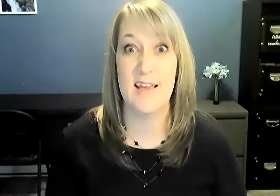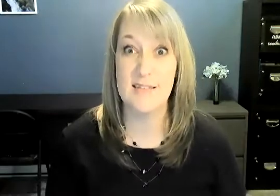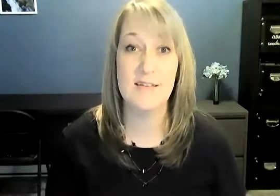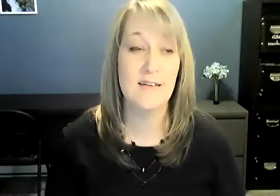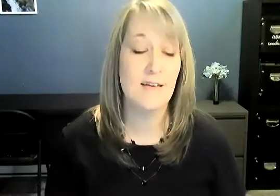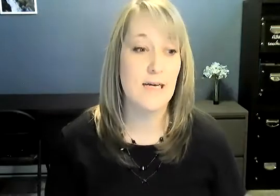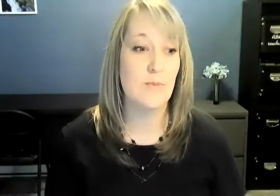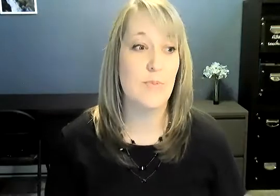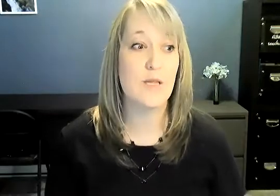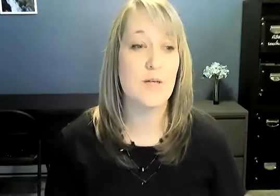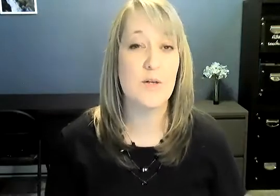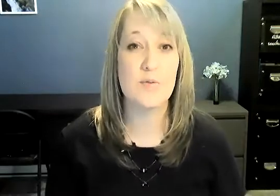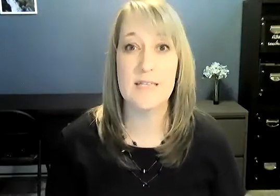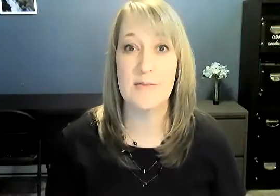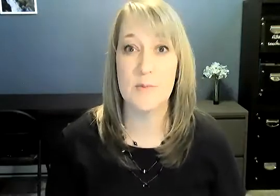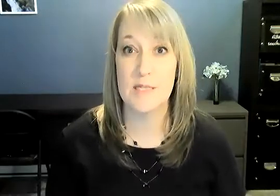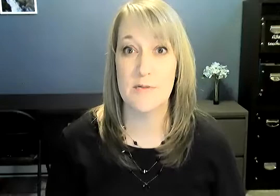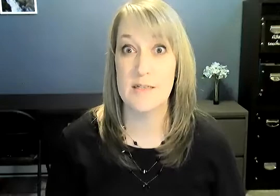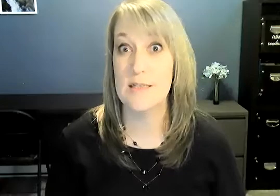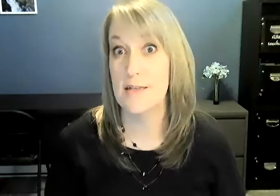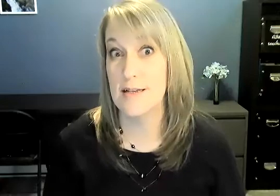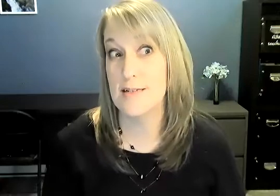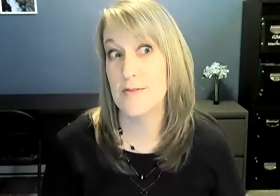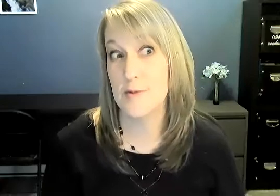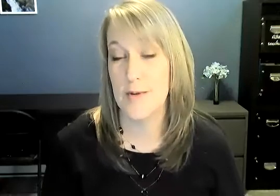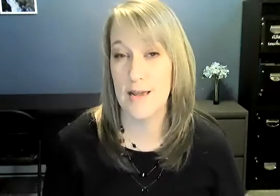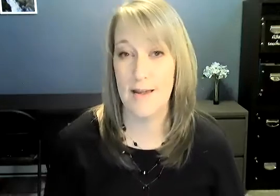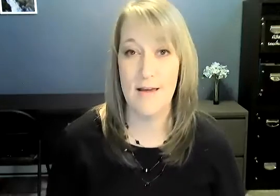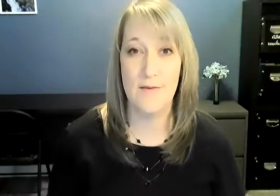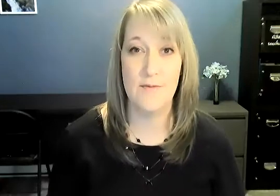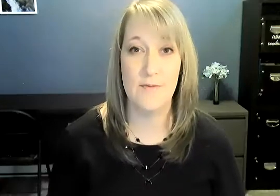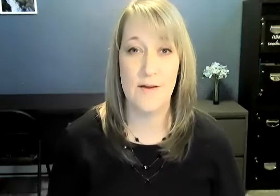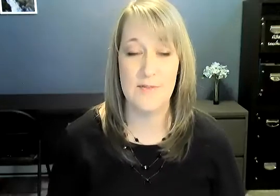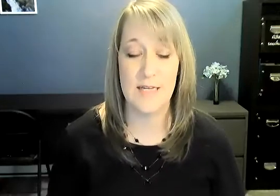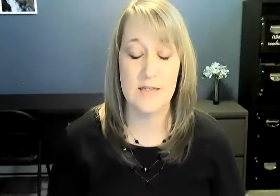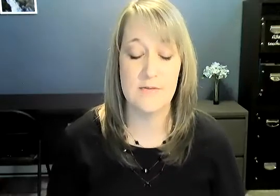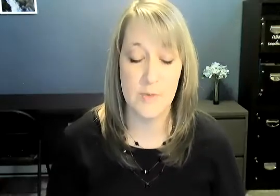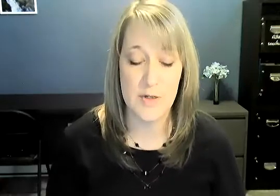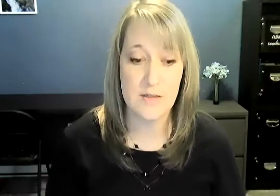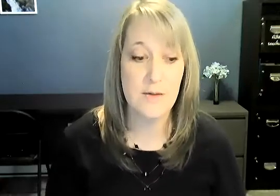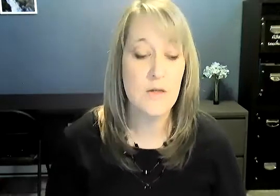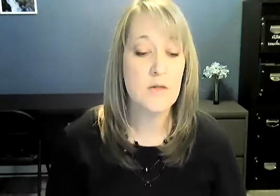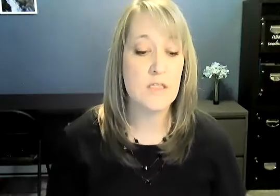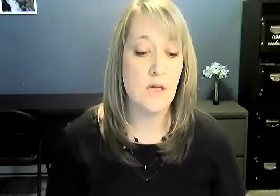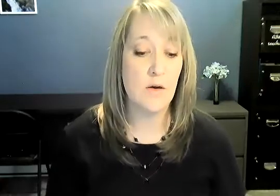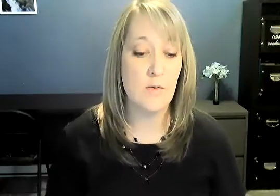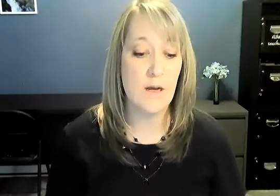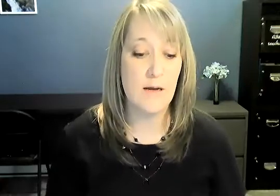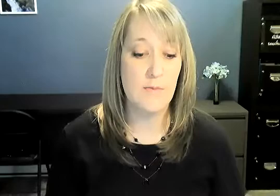decades, but learned recently from a deaf friend a different way of signing divorce. So